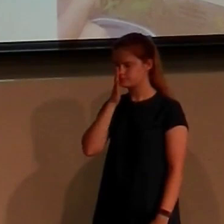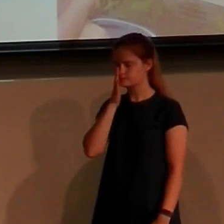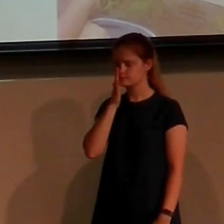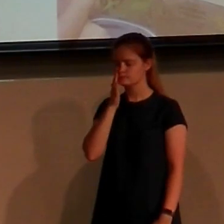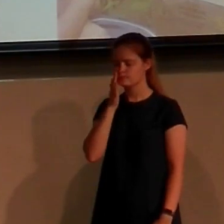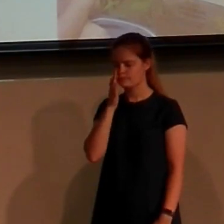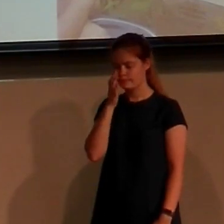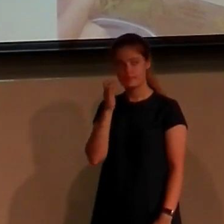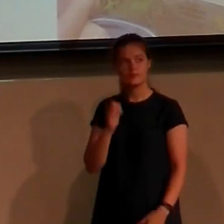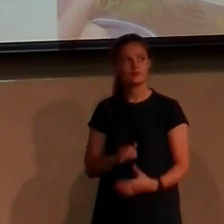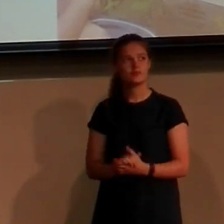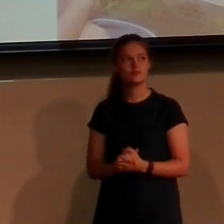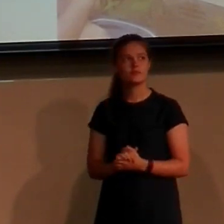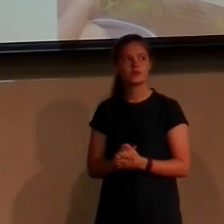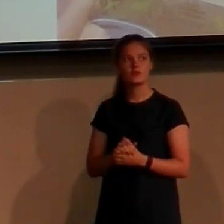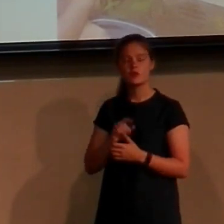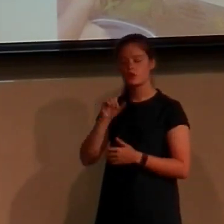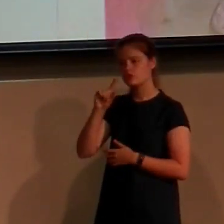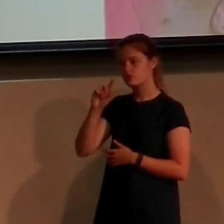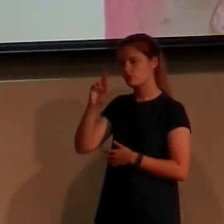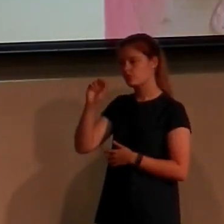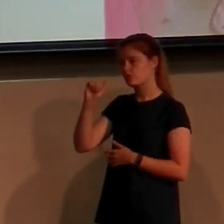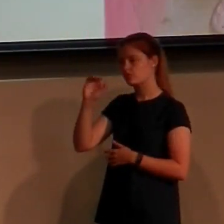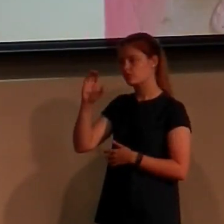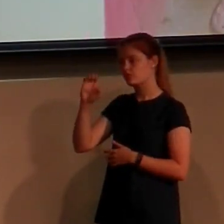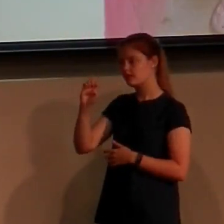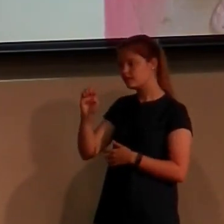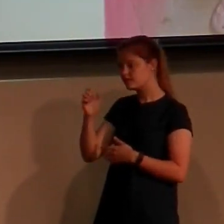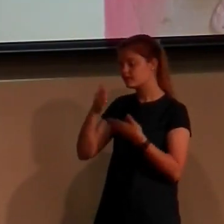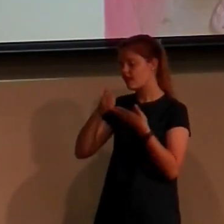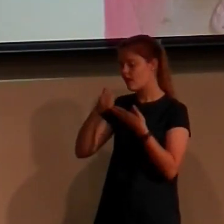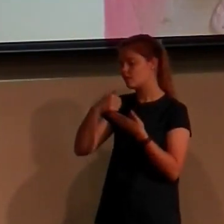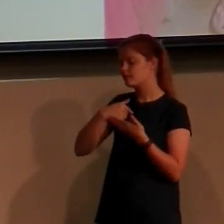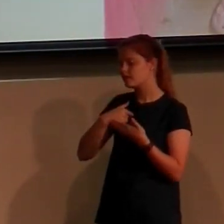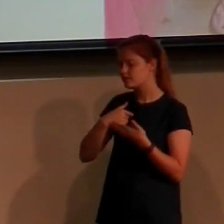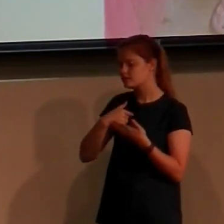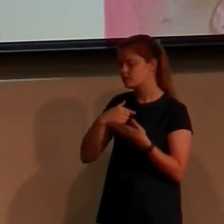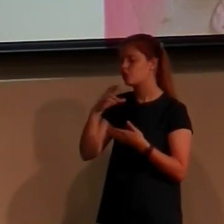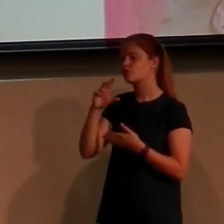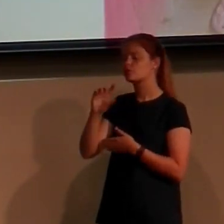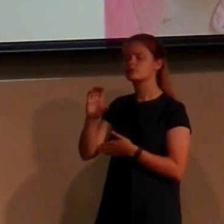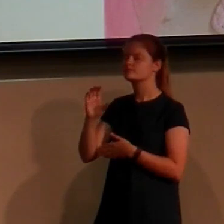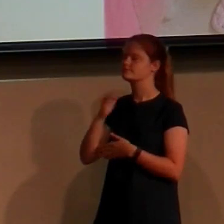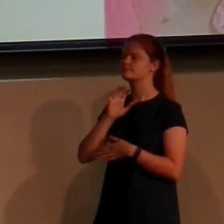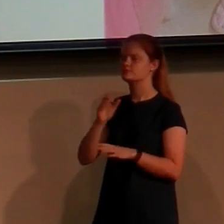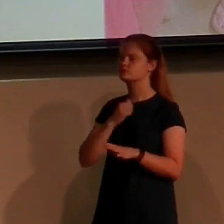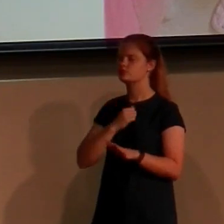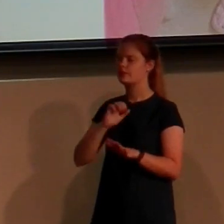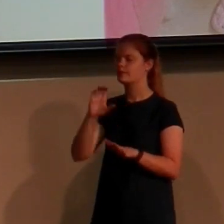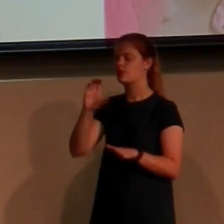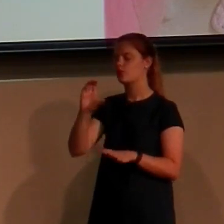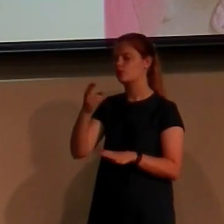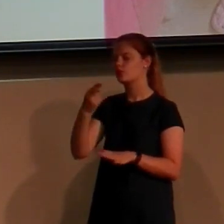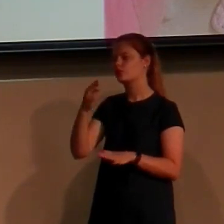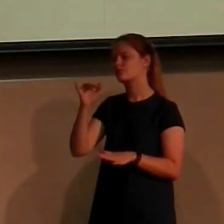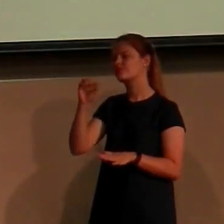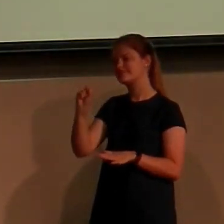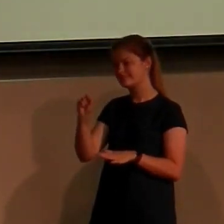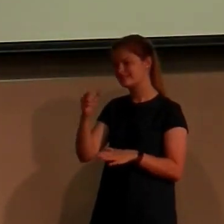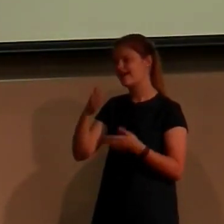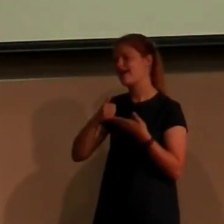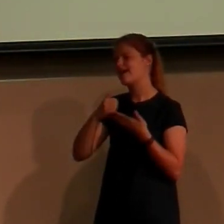So Chris, help us, and of course, Brother Doug, will help us to deliver those donations as well.